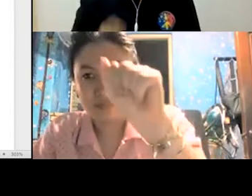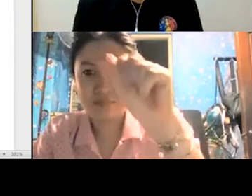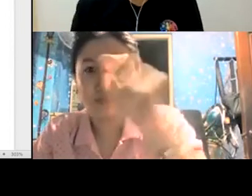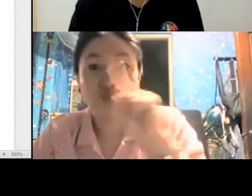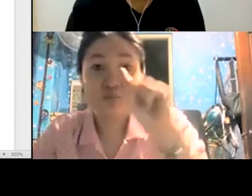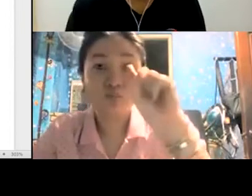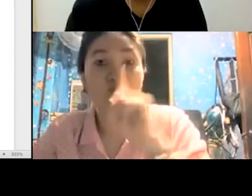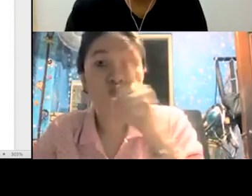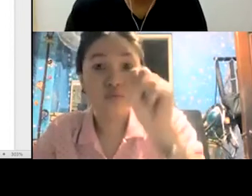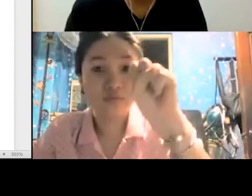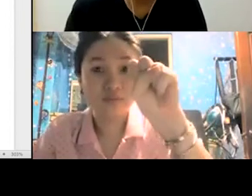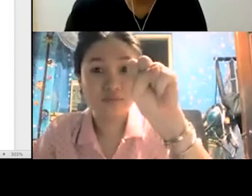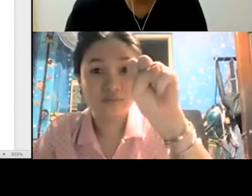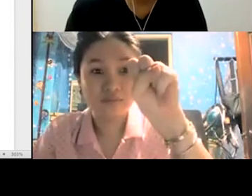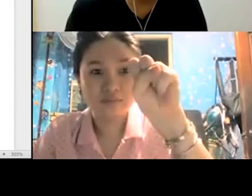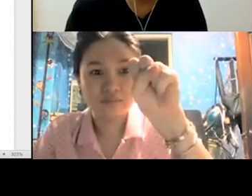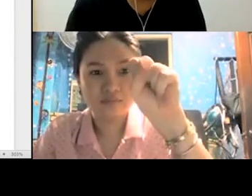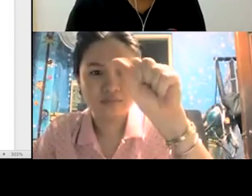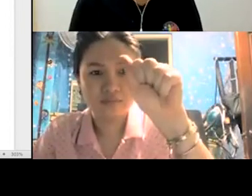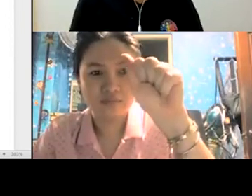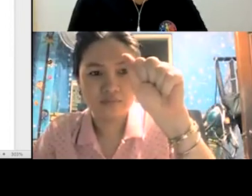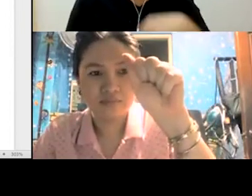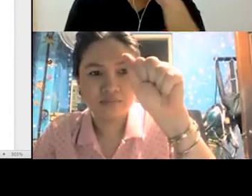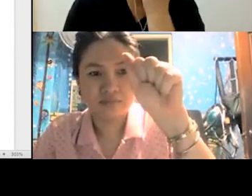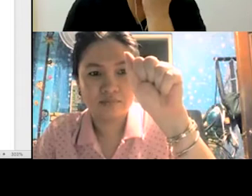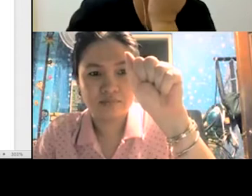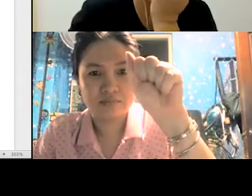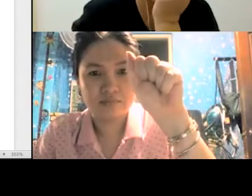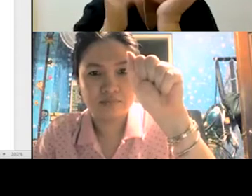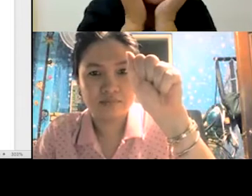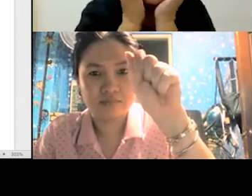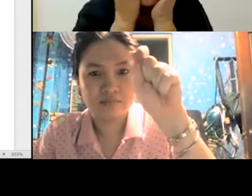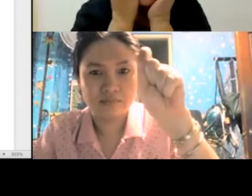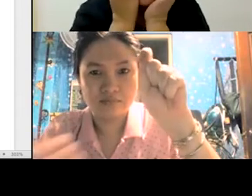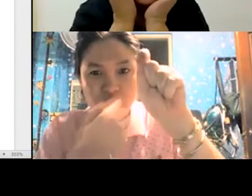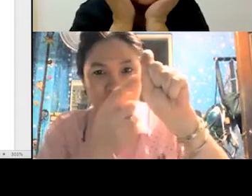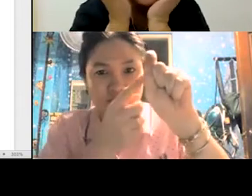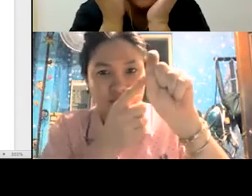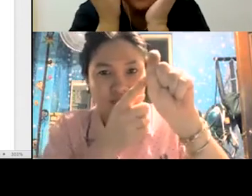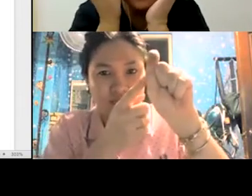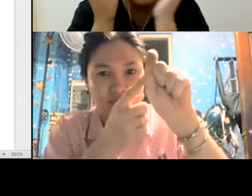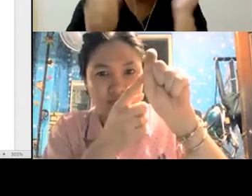You can see the first hand shape is A,